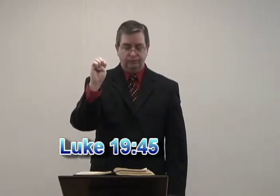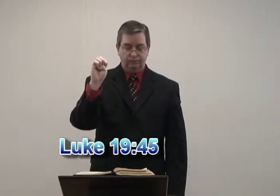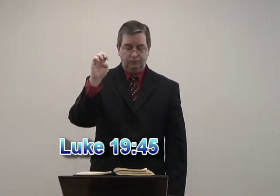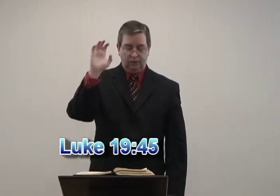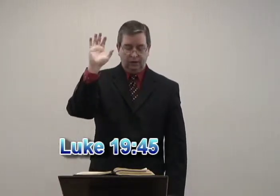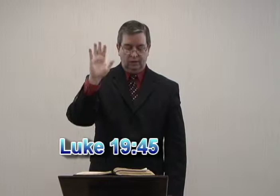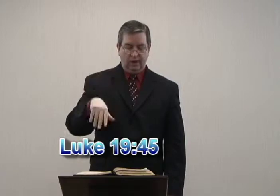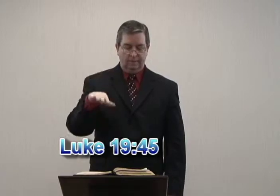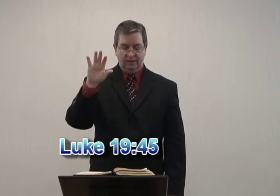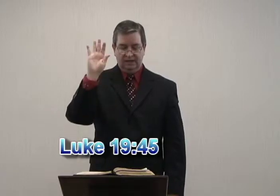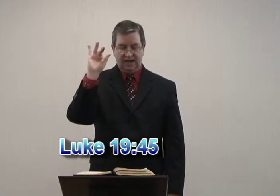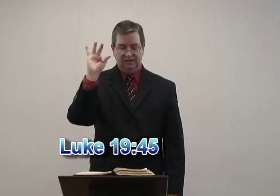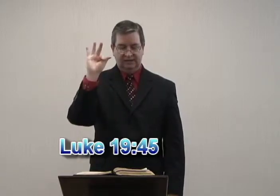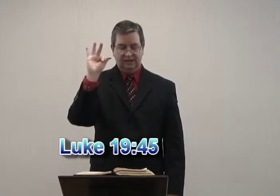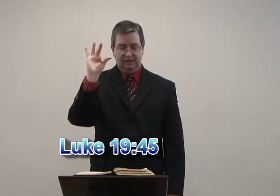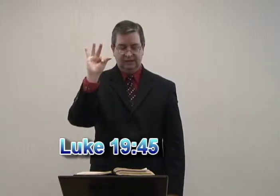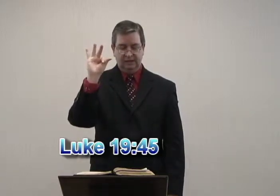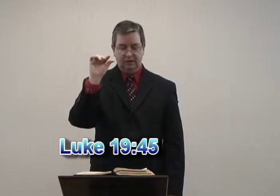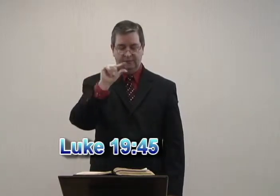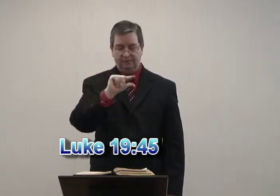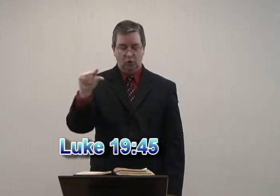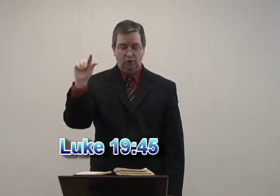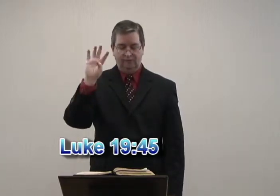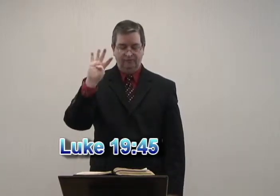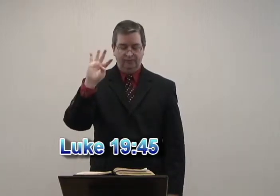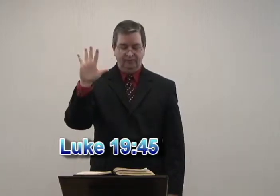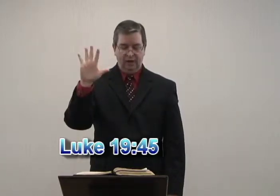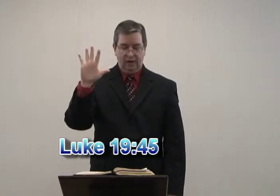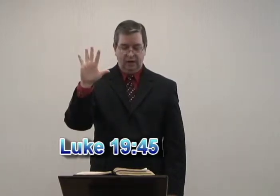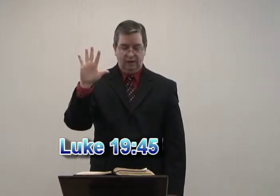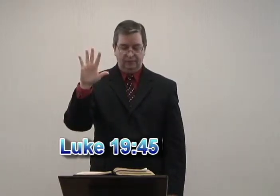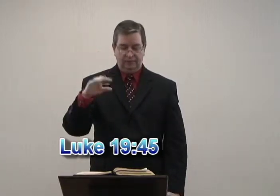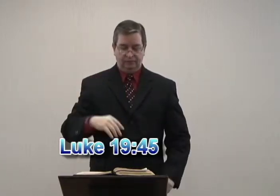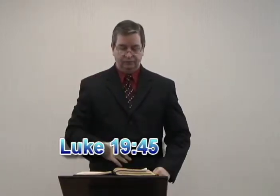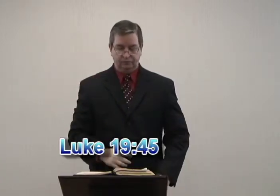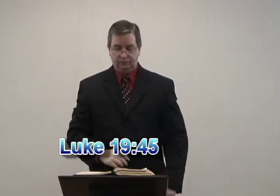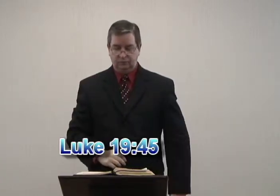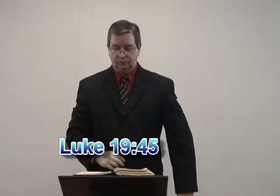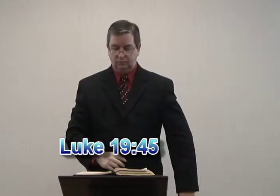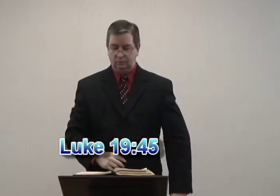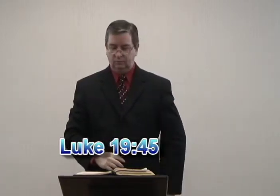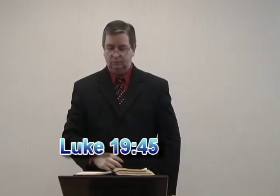Luke chapter 19, verse 45.